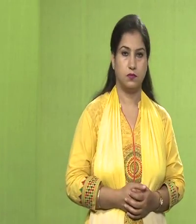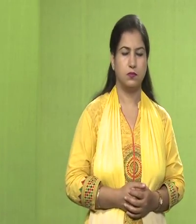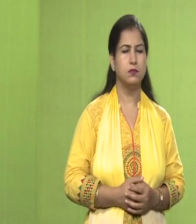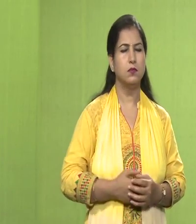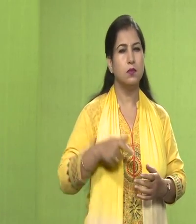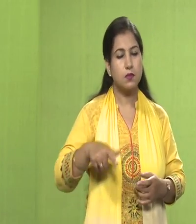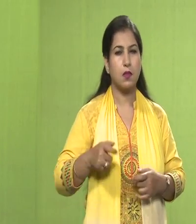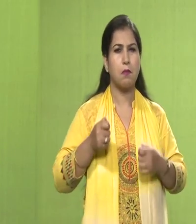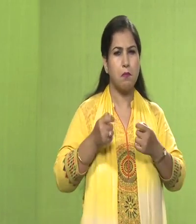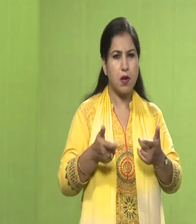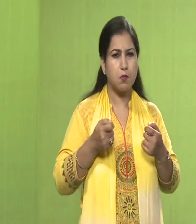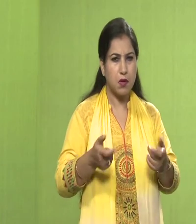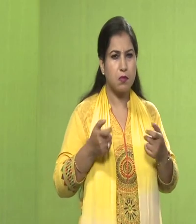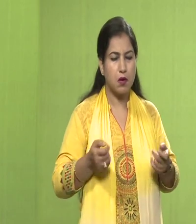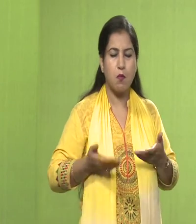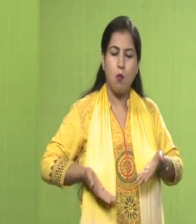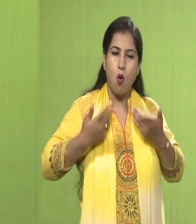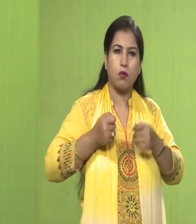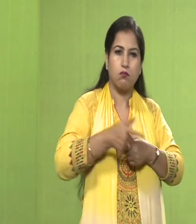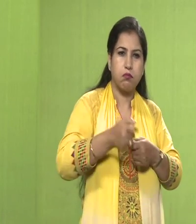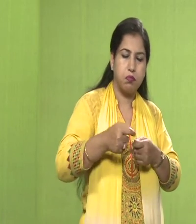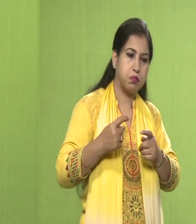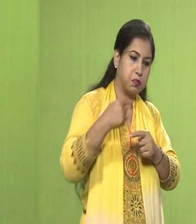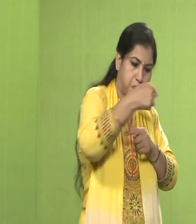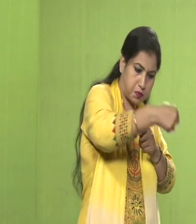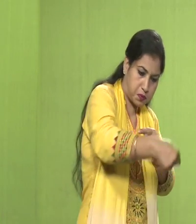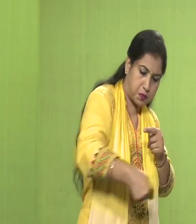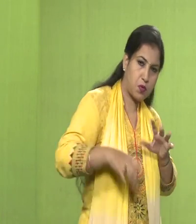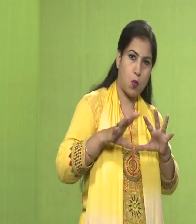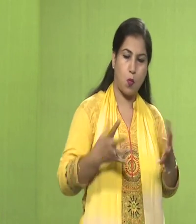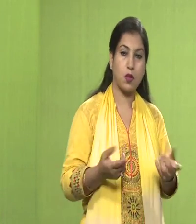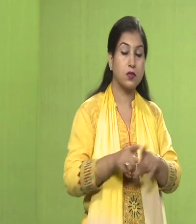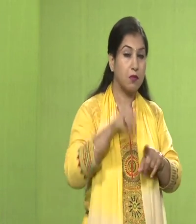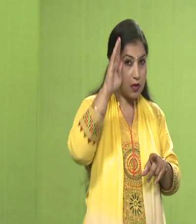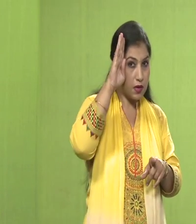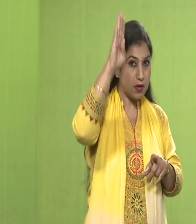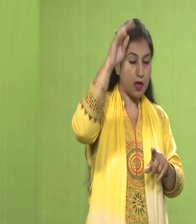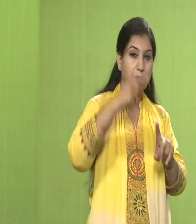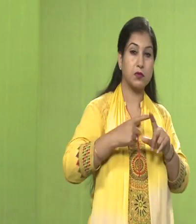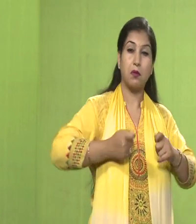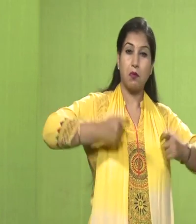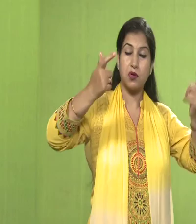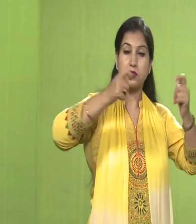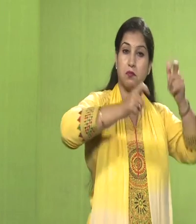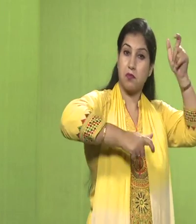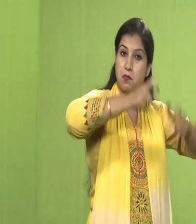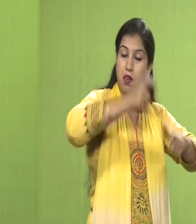A lot of money was spent upon these expeditions, and the kings and the rich people